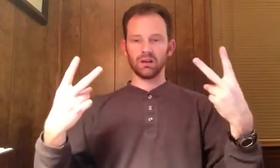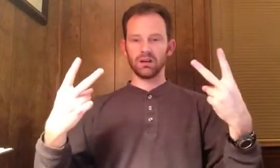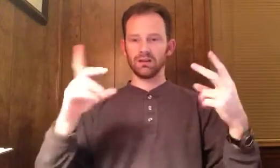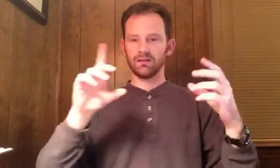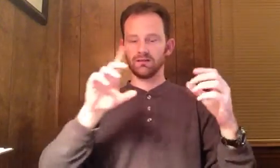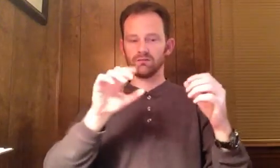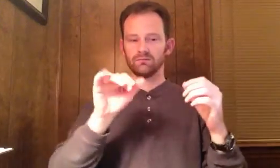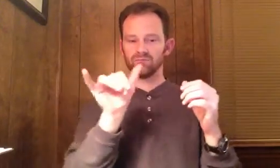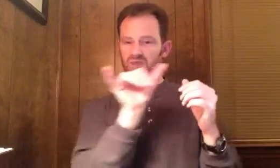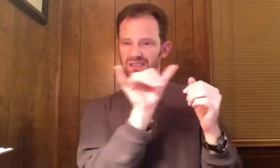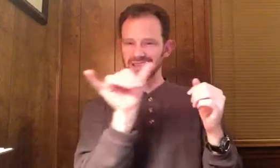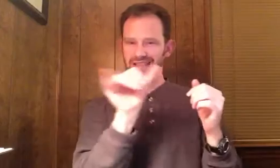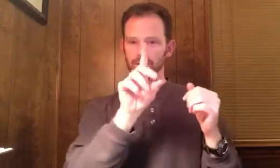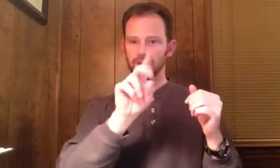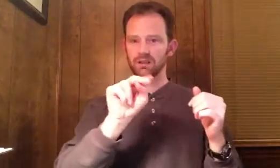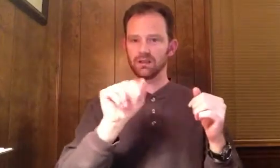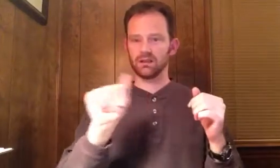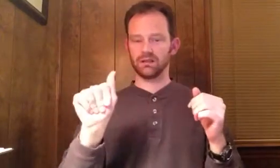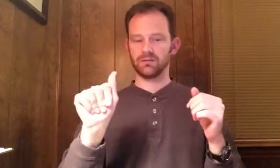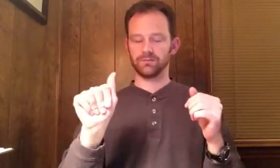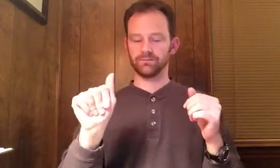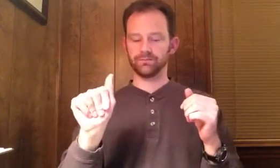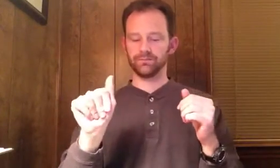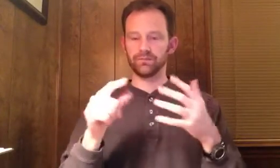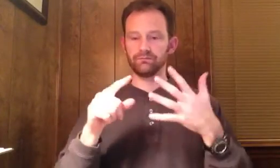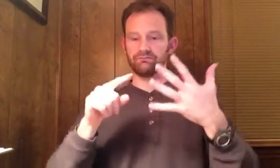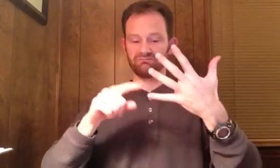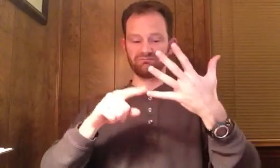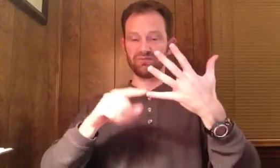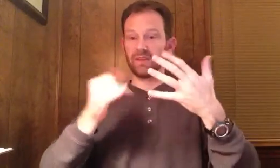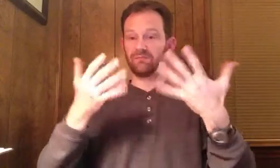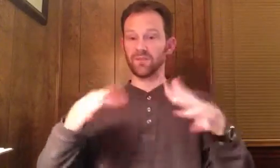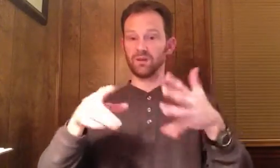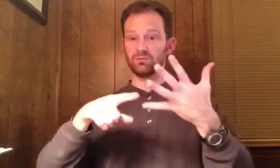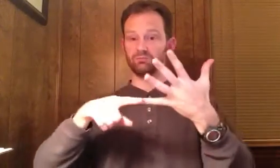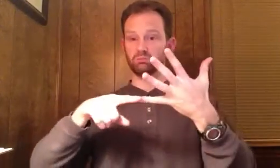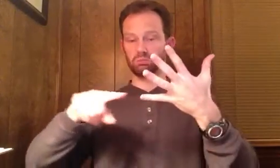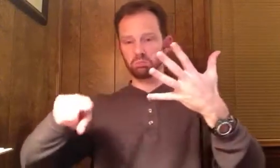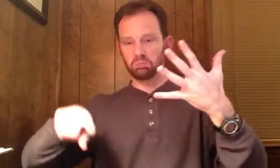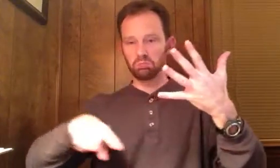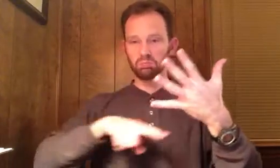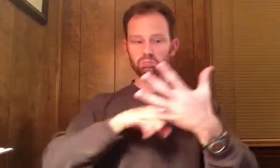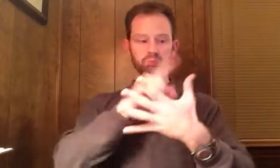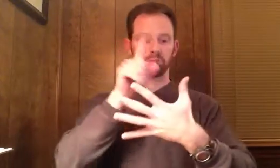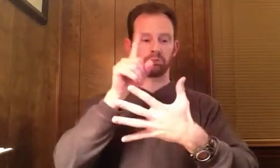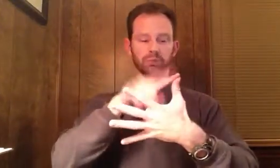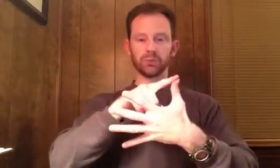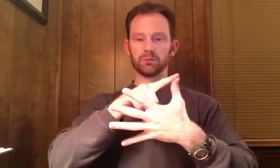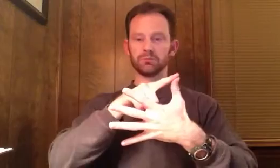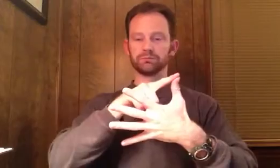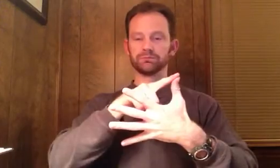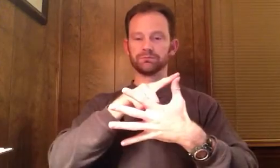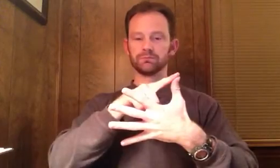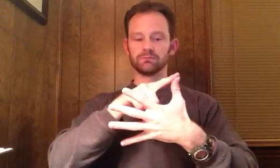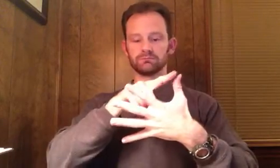start all over and we go to anaphase, we go to interphase, where you have that resting phase until it starts all over again.